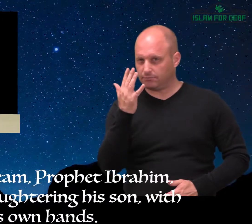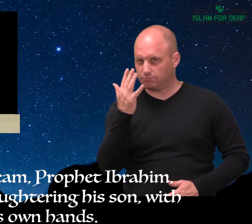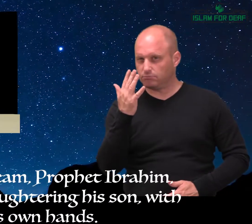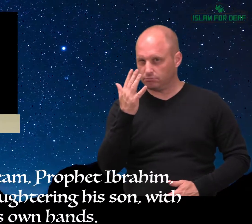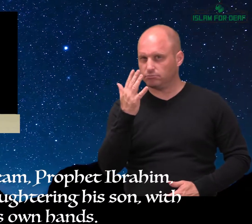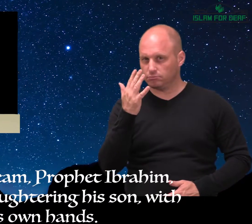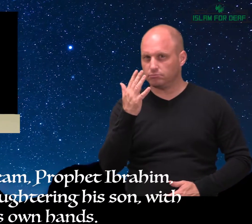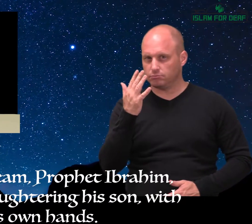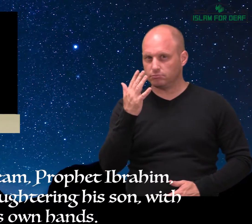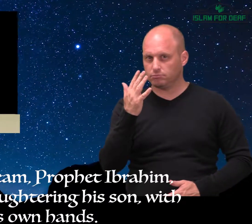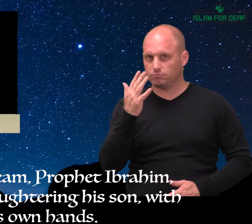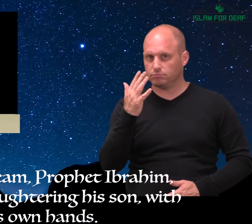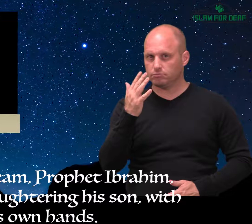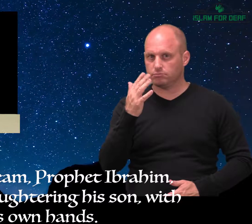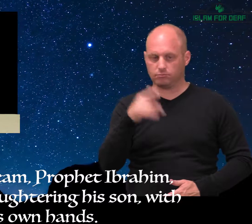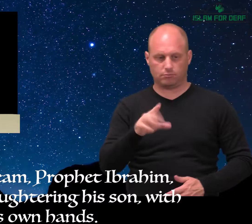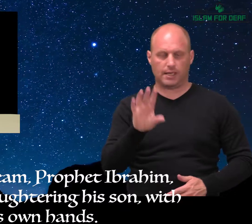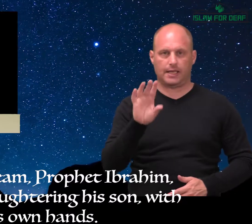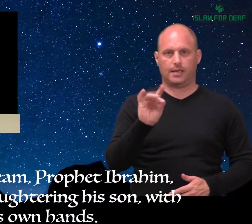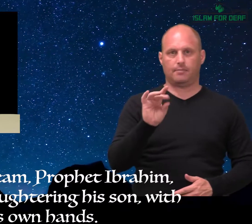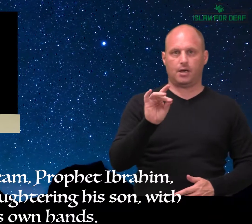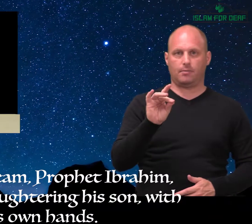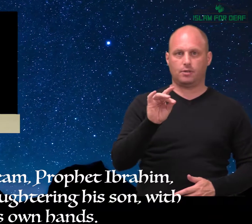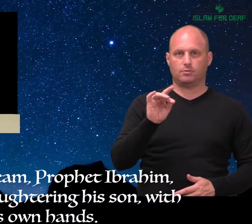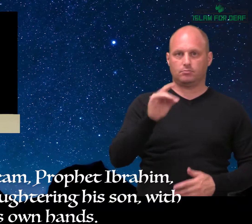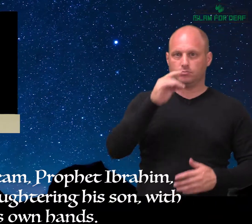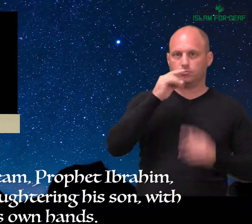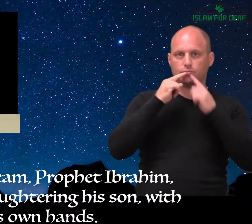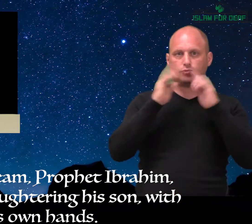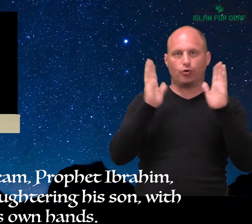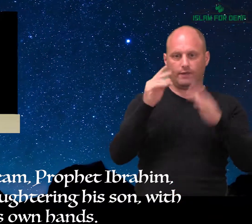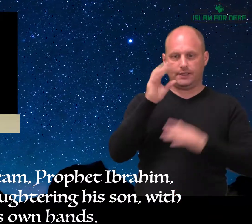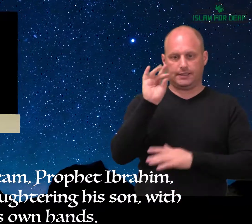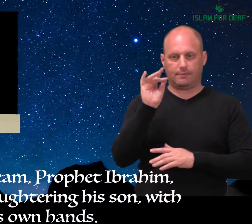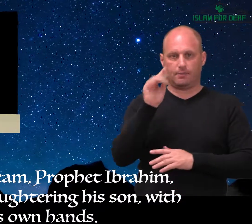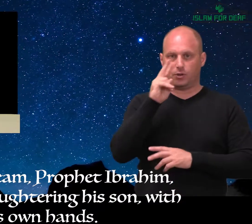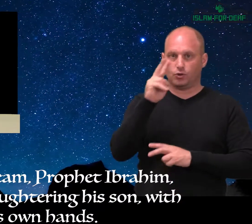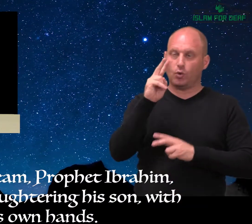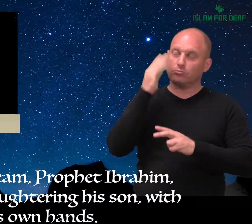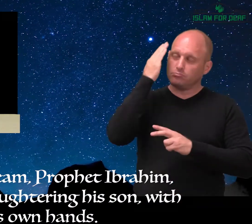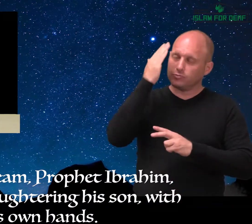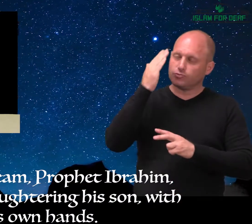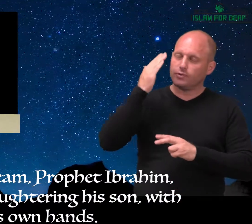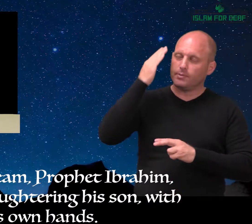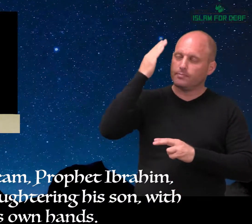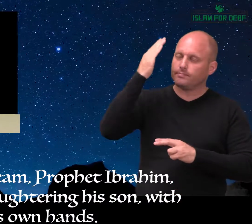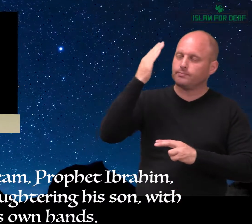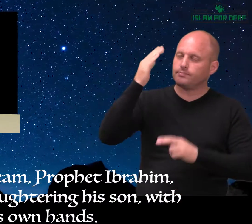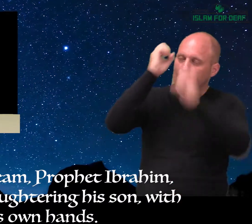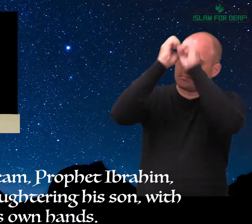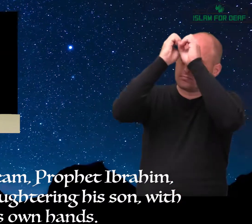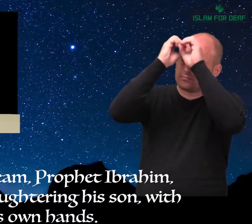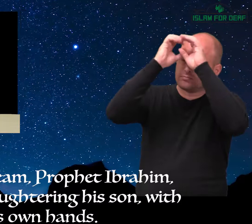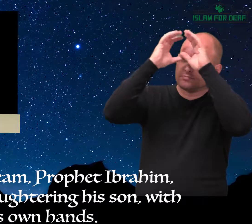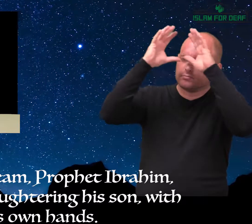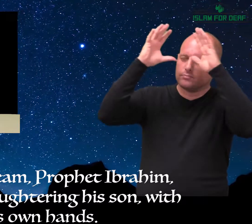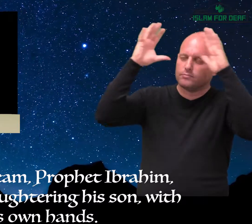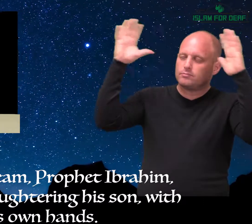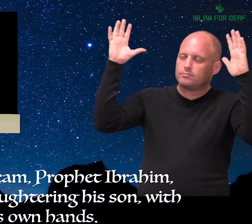he saw a dream, Prophet Ibrahim, he saw a dream that he's slaughtering